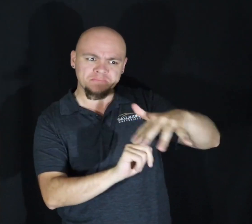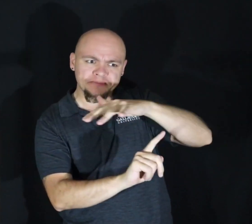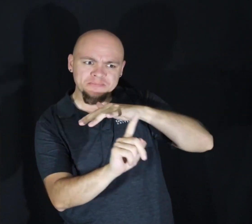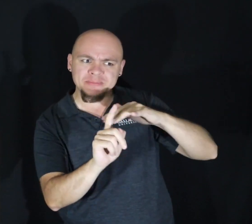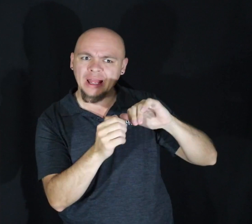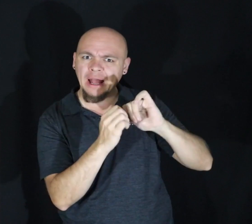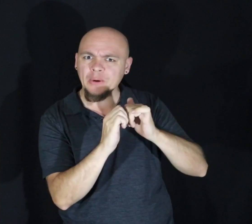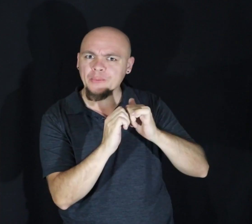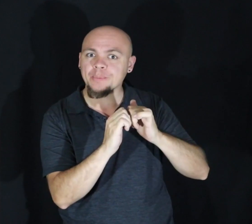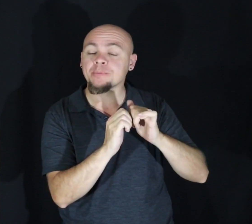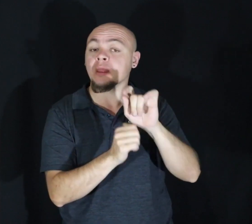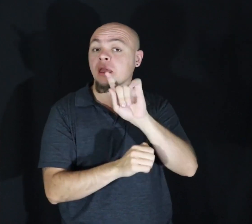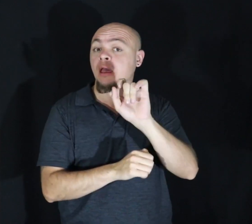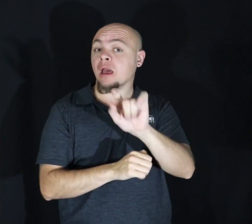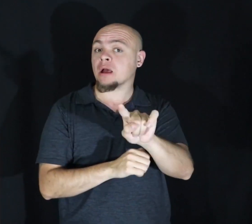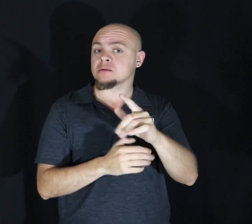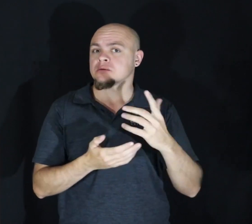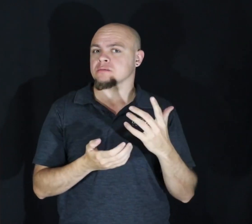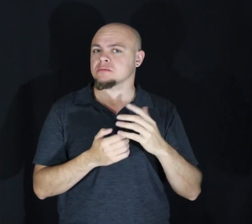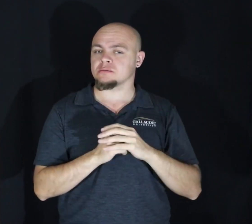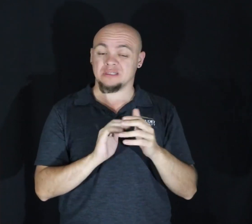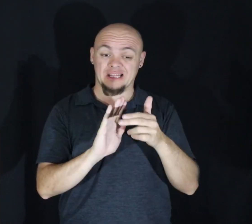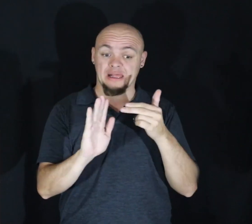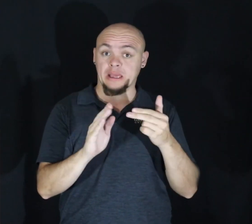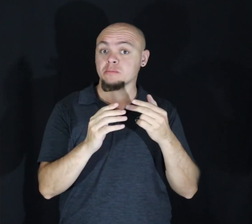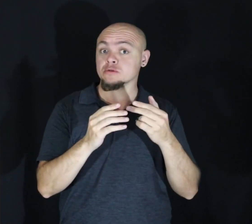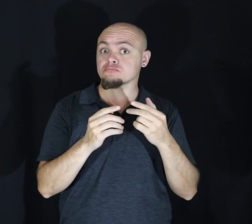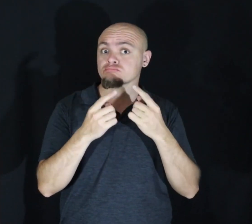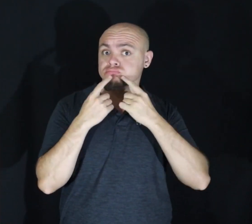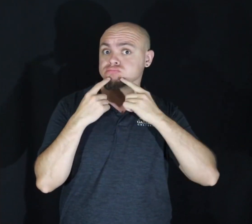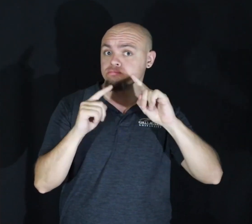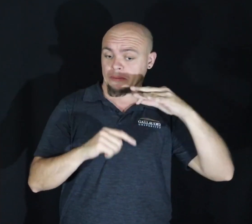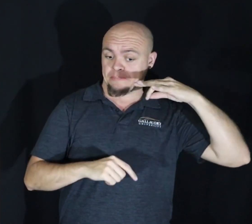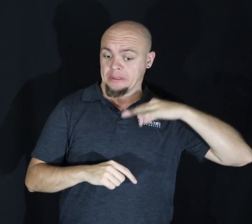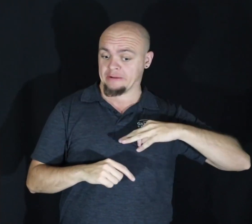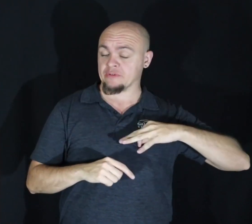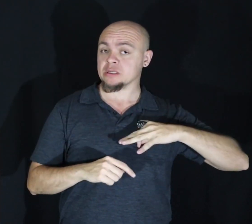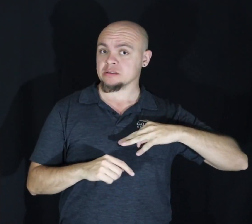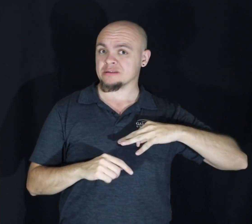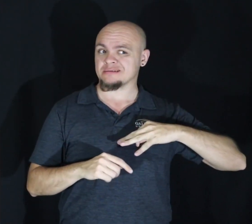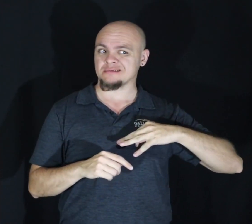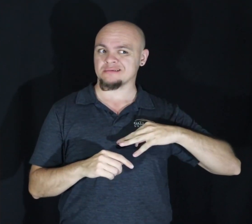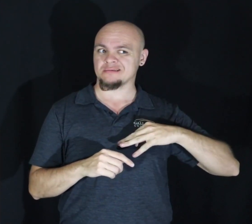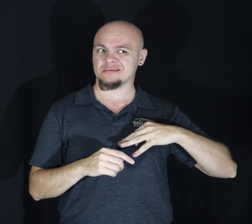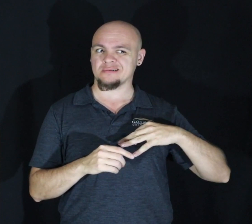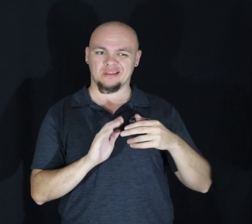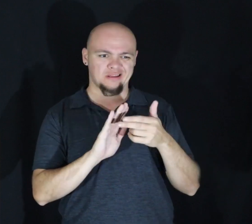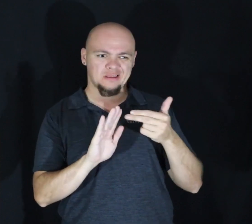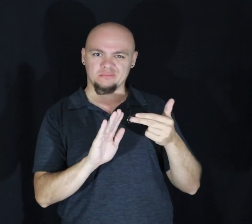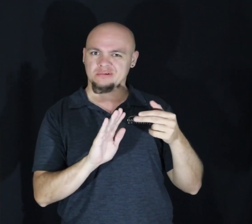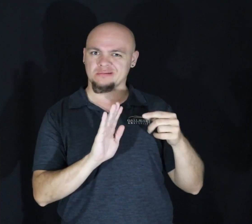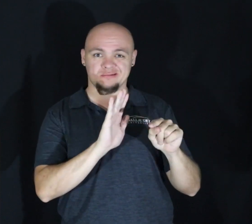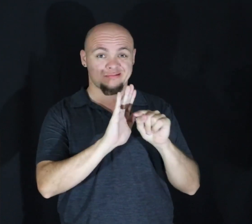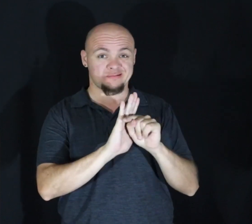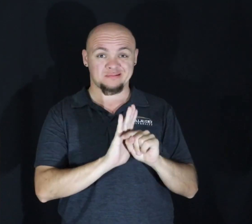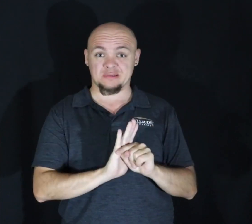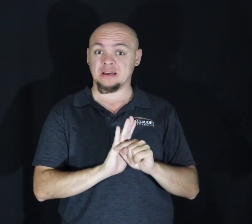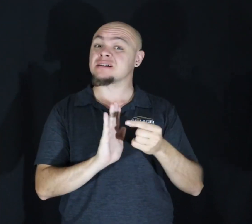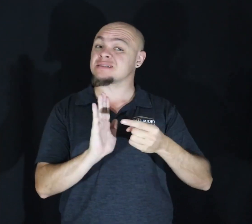So we're going to ask, in what ways do these labels work for me? In what ways do they not work for me? Because sometimes they